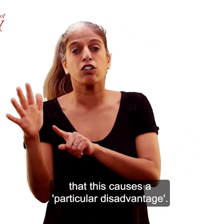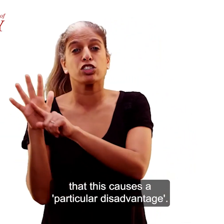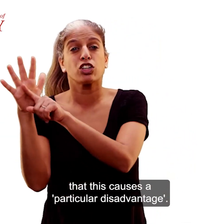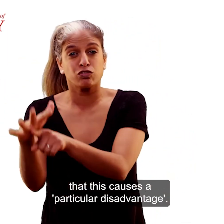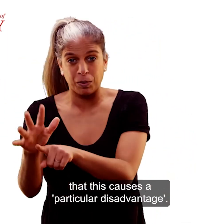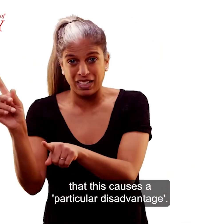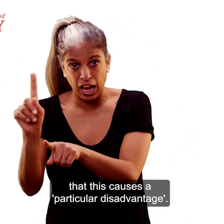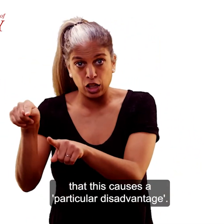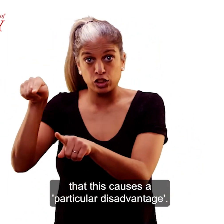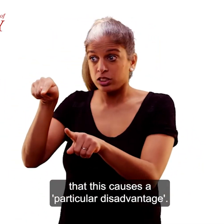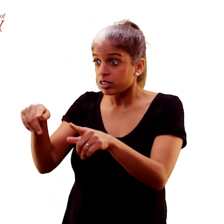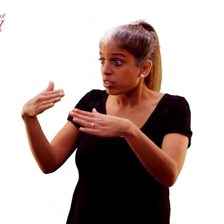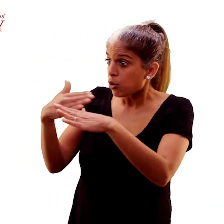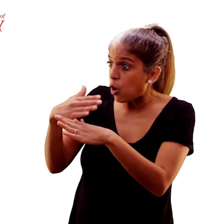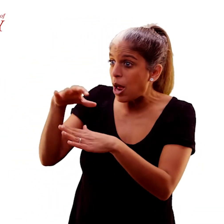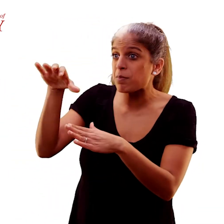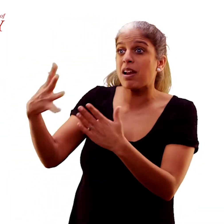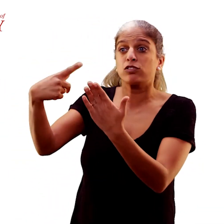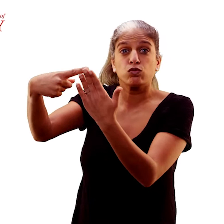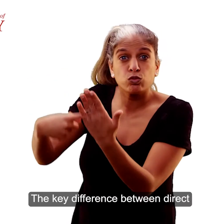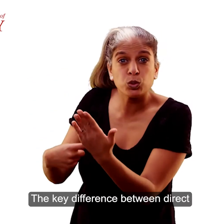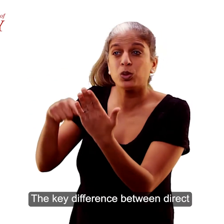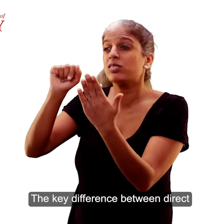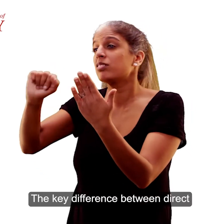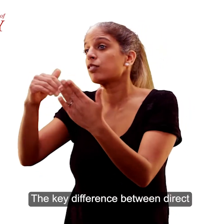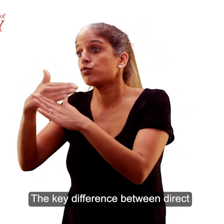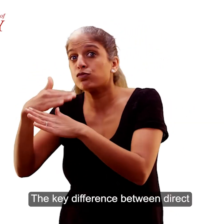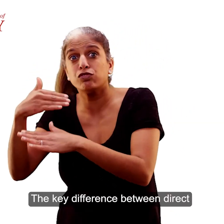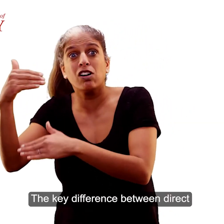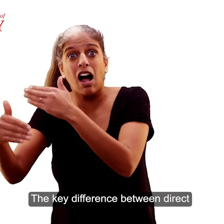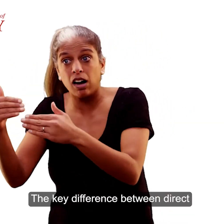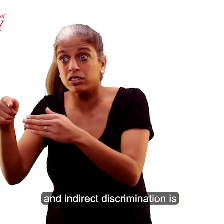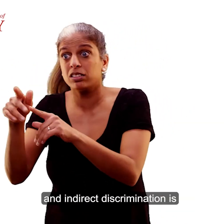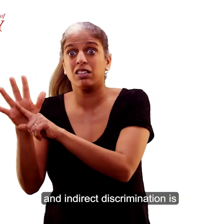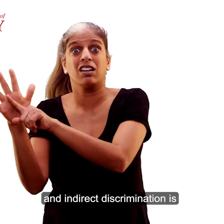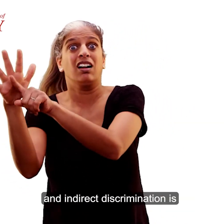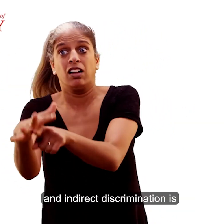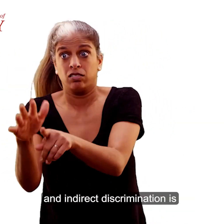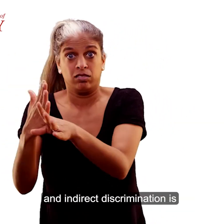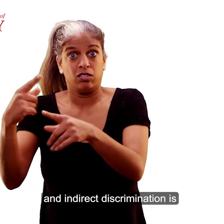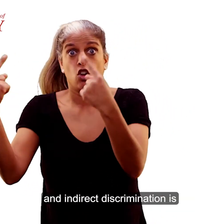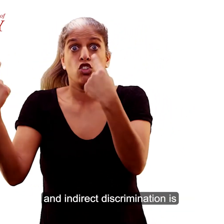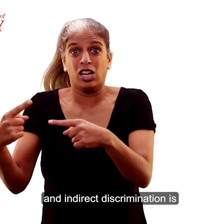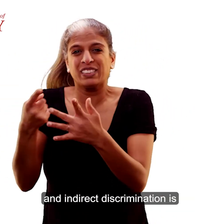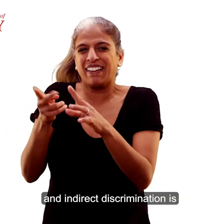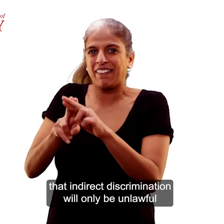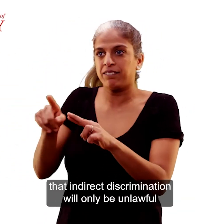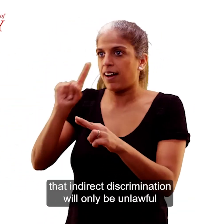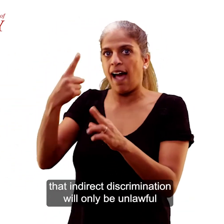particular disadvantage. The key difference between direct and indirect discrimination is that